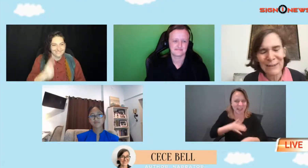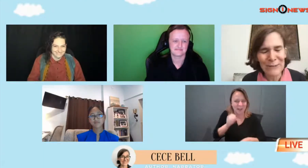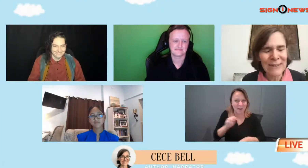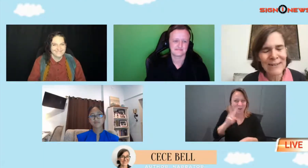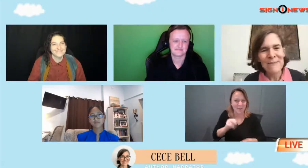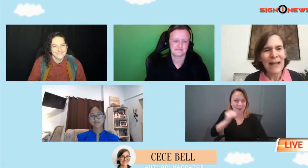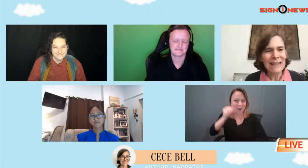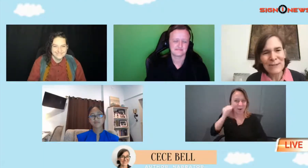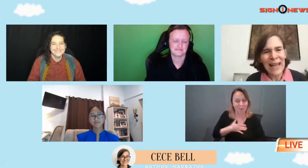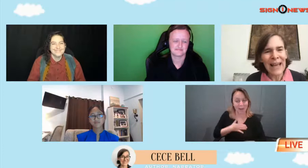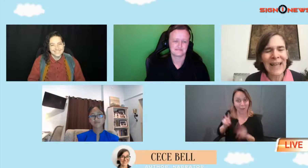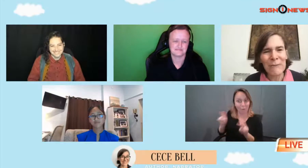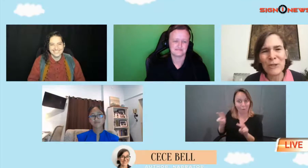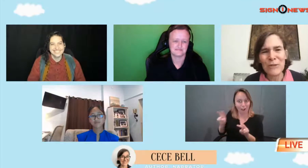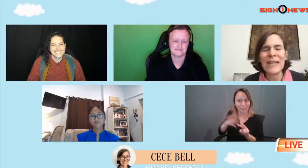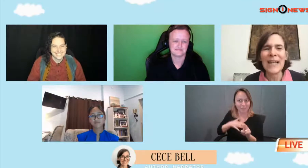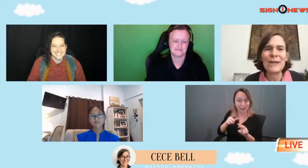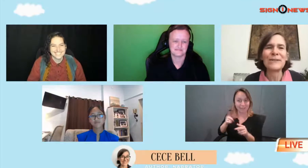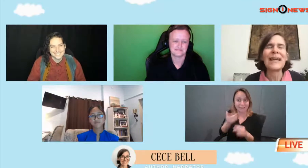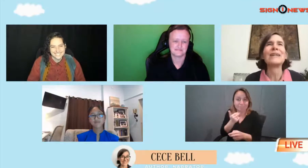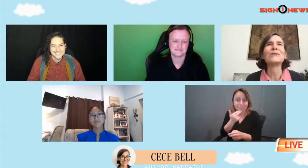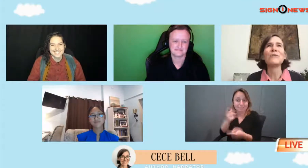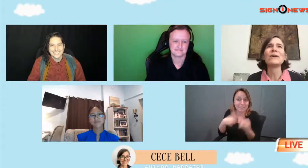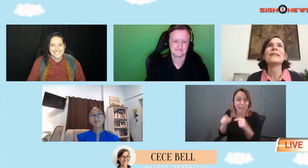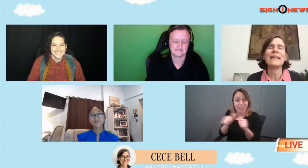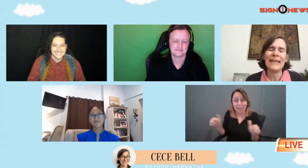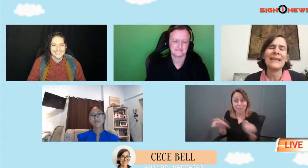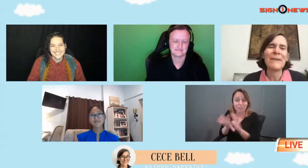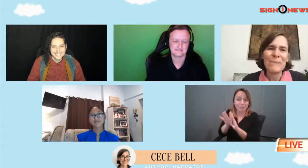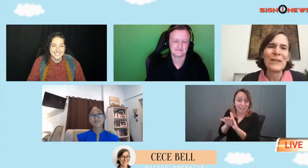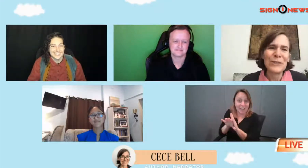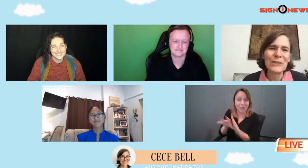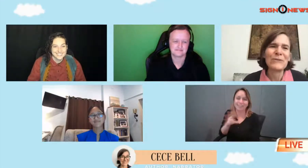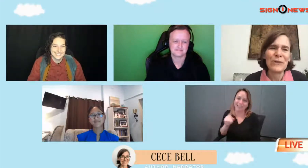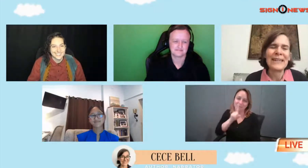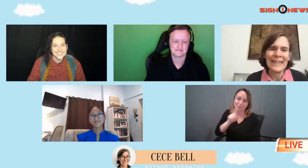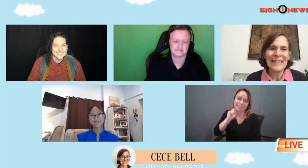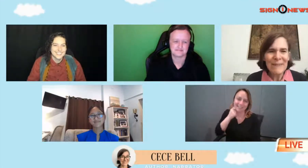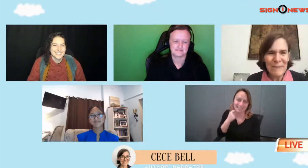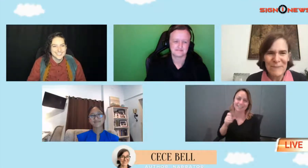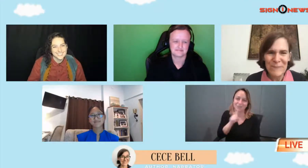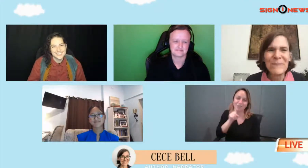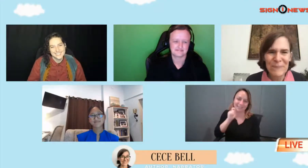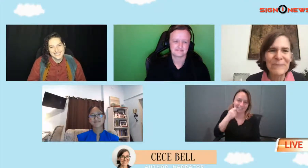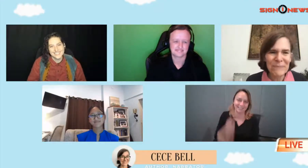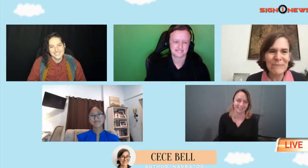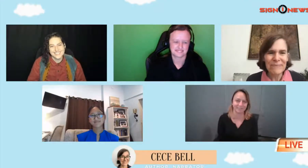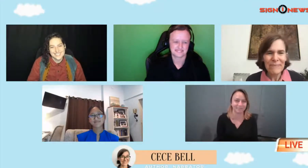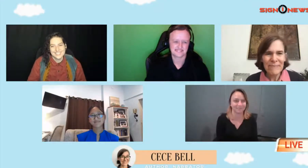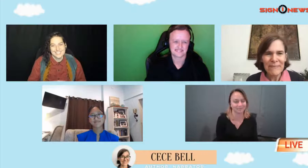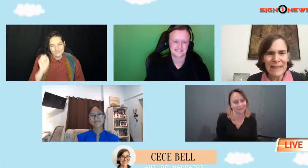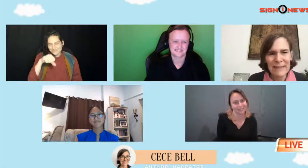my little sign language videos. And it's really neat. So it's really neat. Mm-hmm.